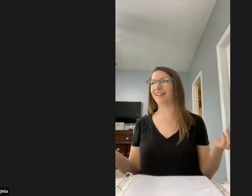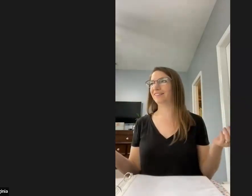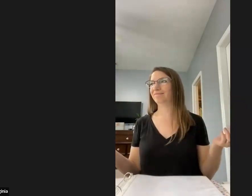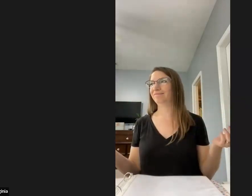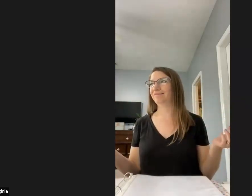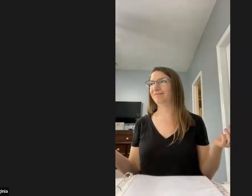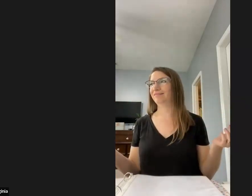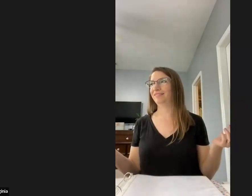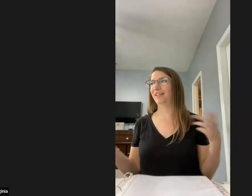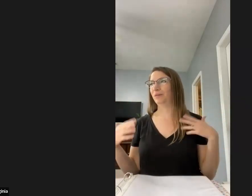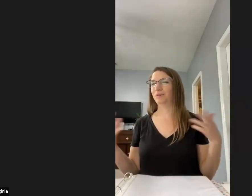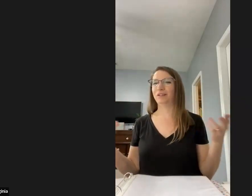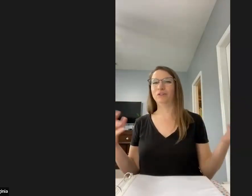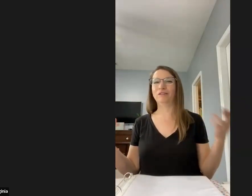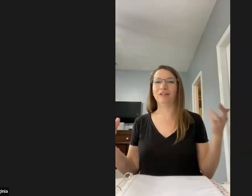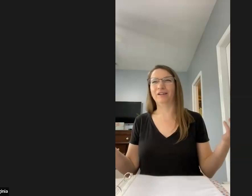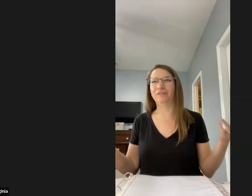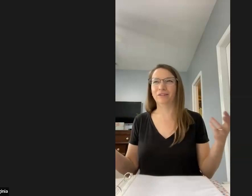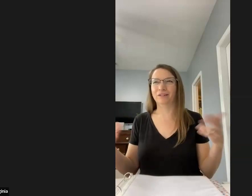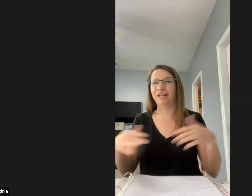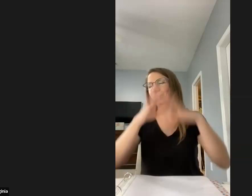that. I don't know. Never have I ever. I don't know.